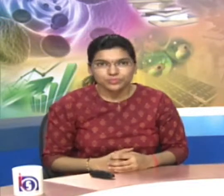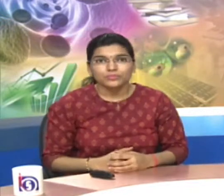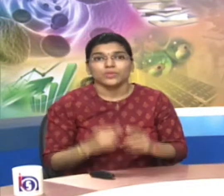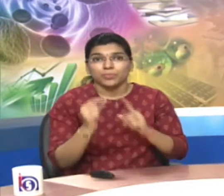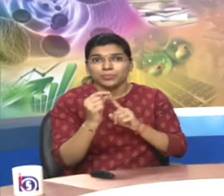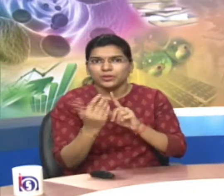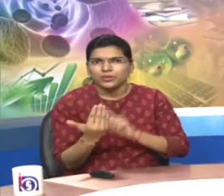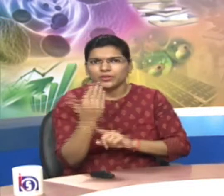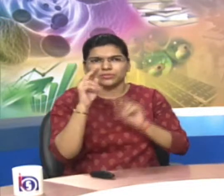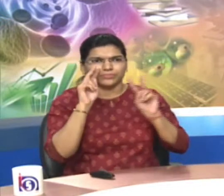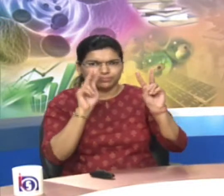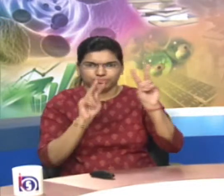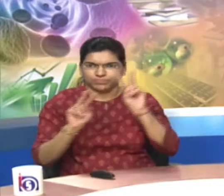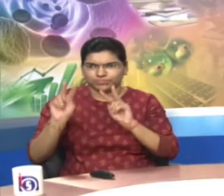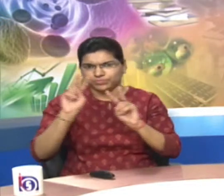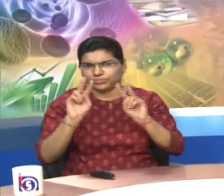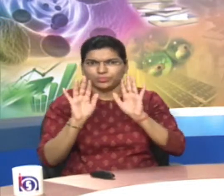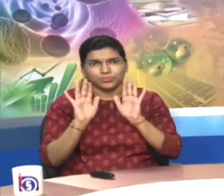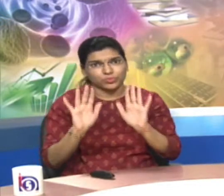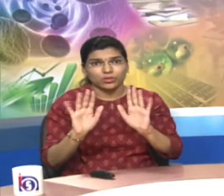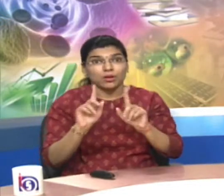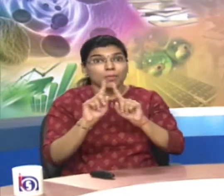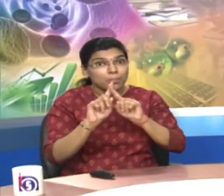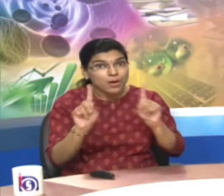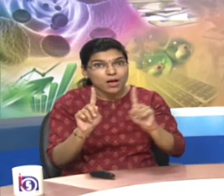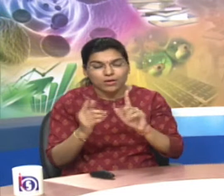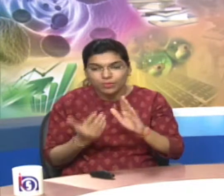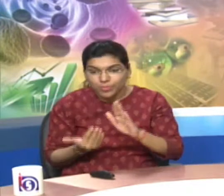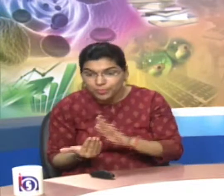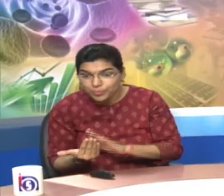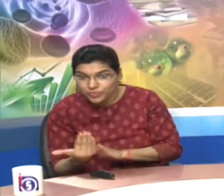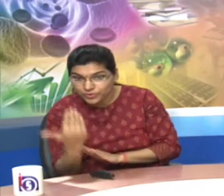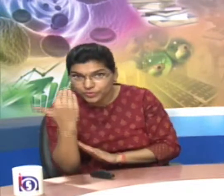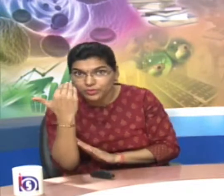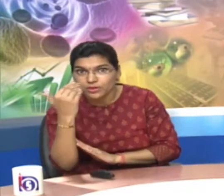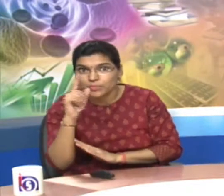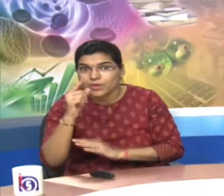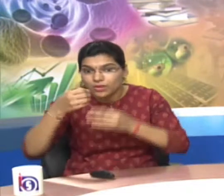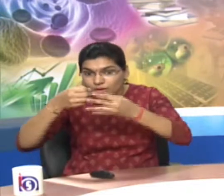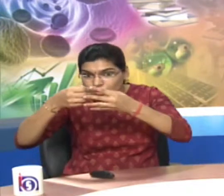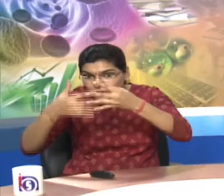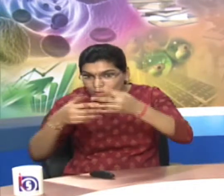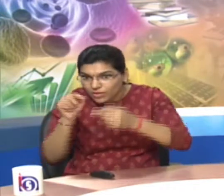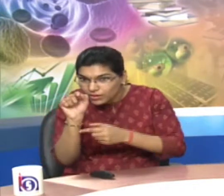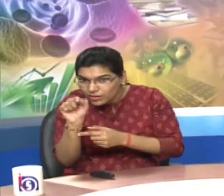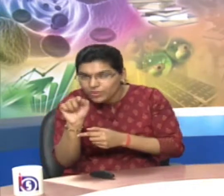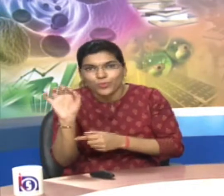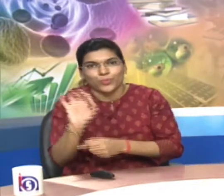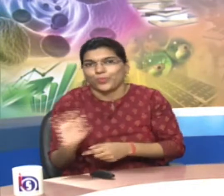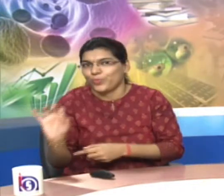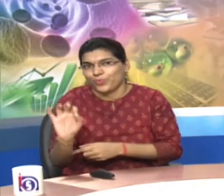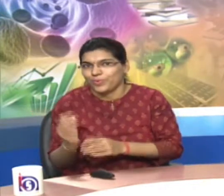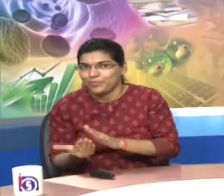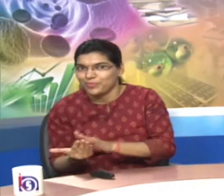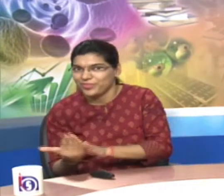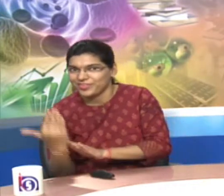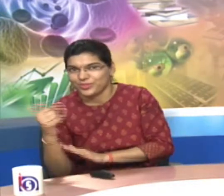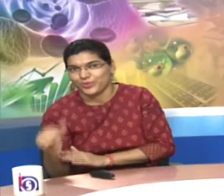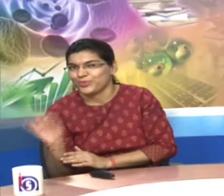preview that, and if that is fine, and then you can take the print out. But